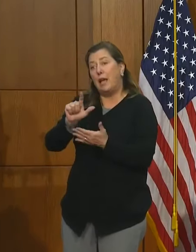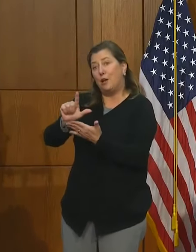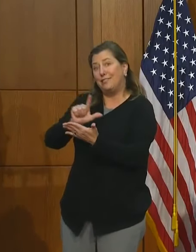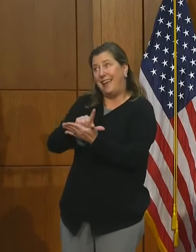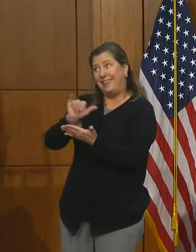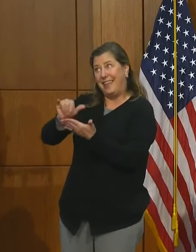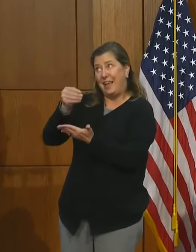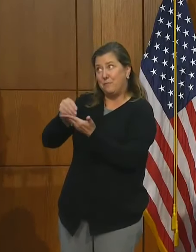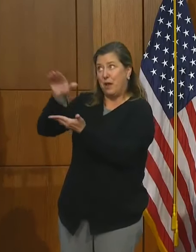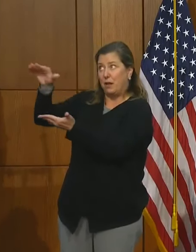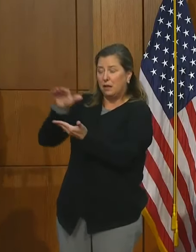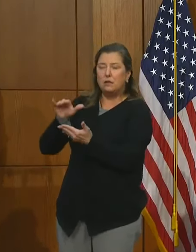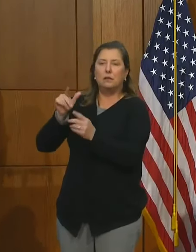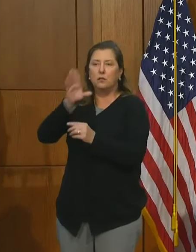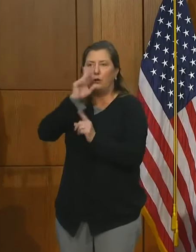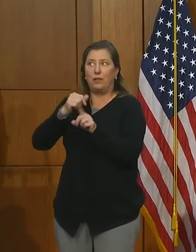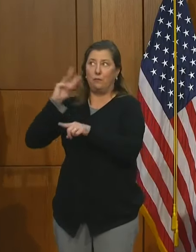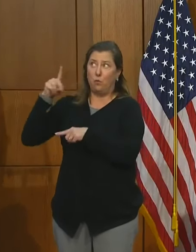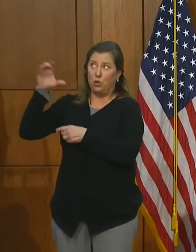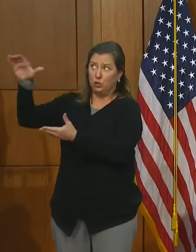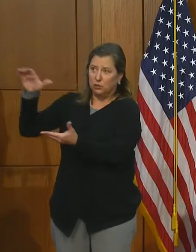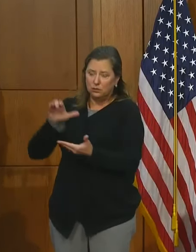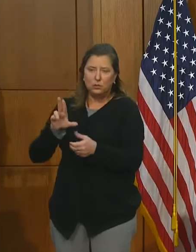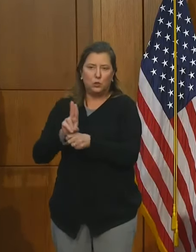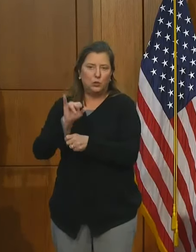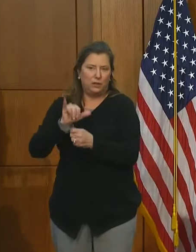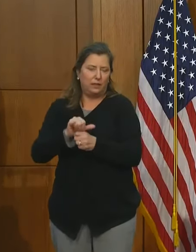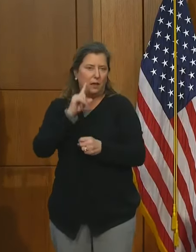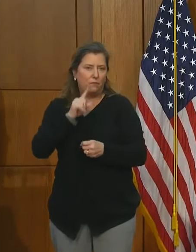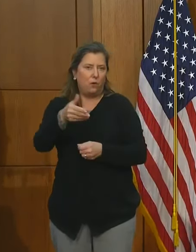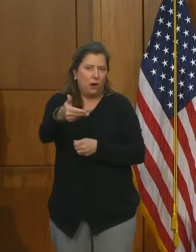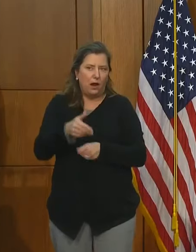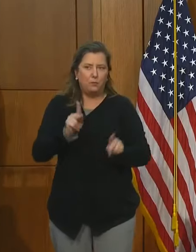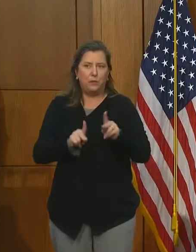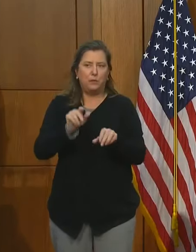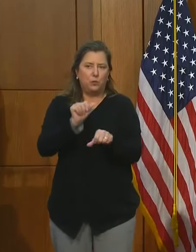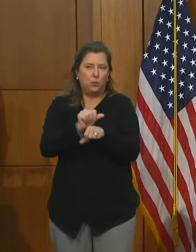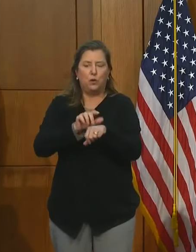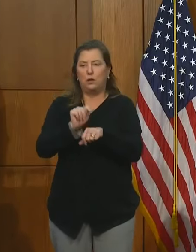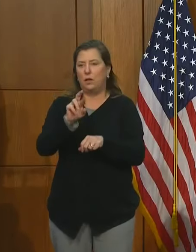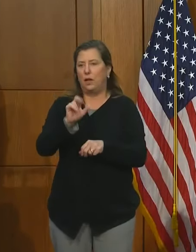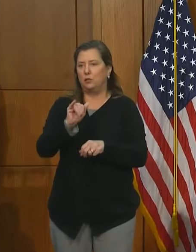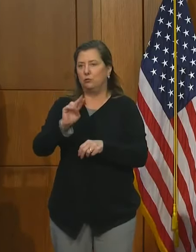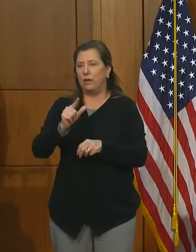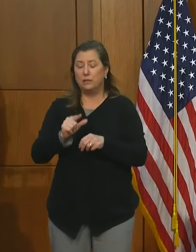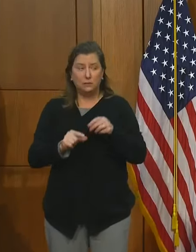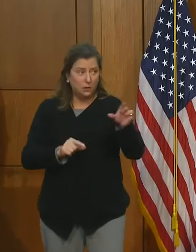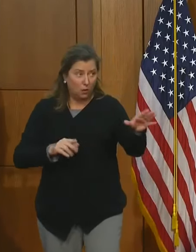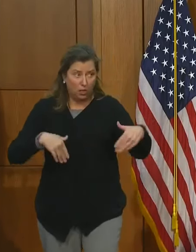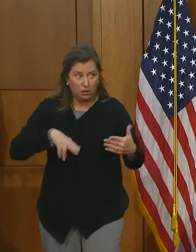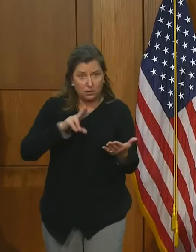be coming directly from Washington, the monies we put against tracing and testing.